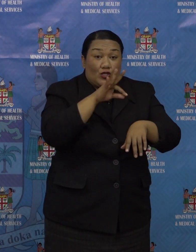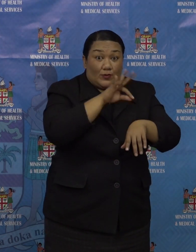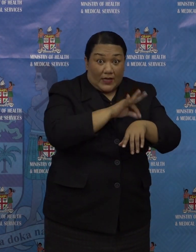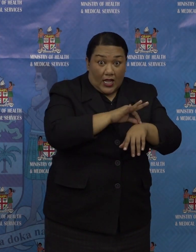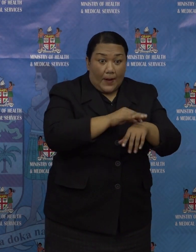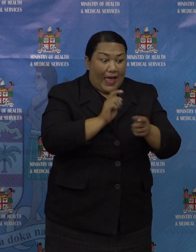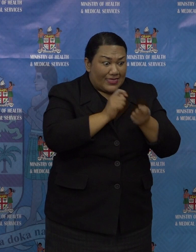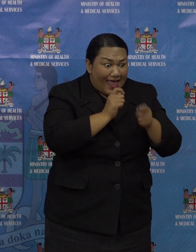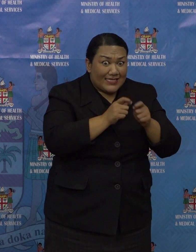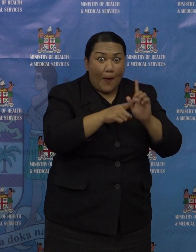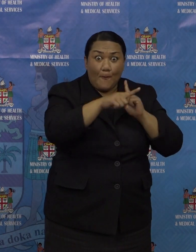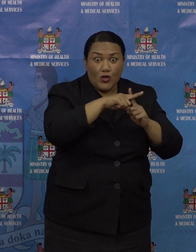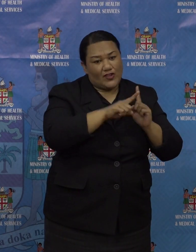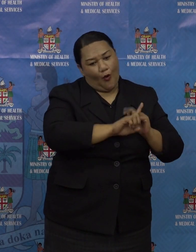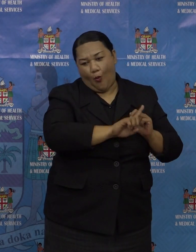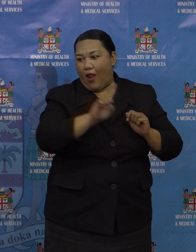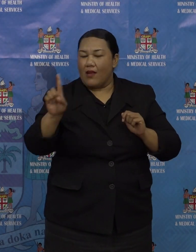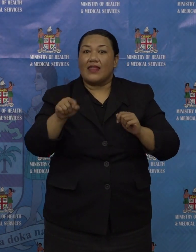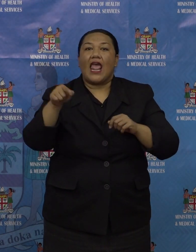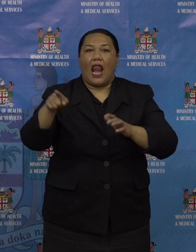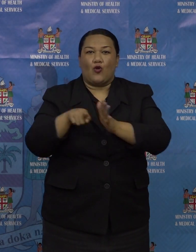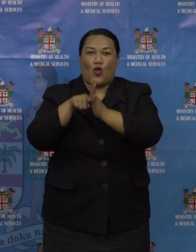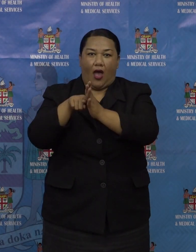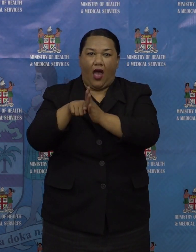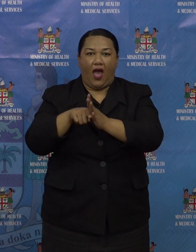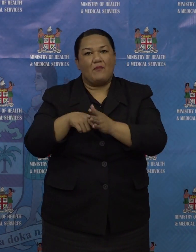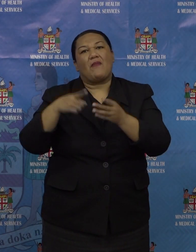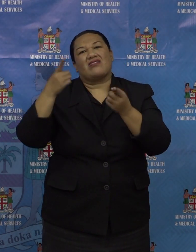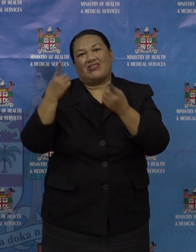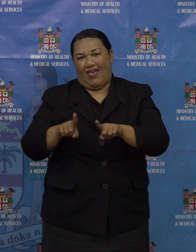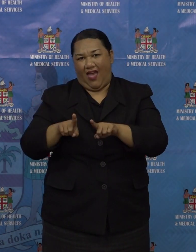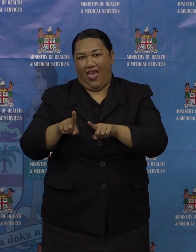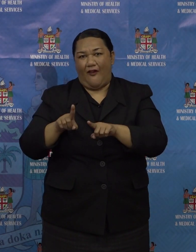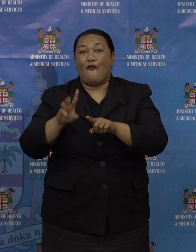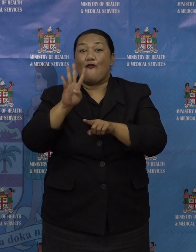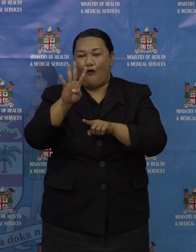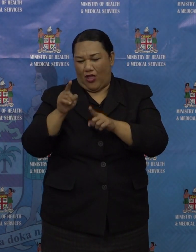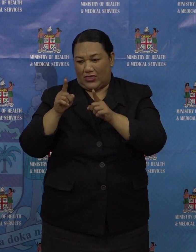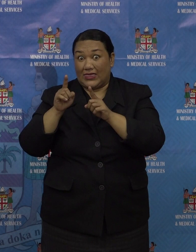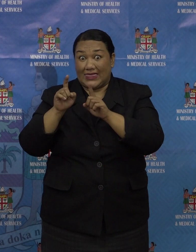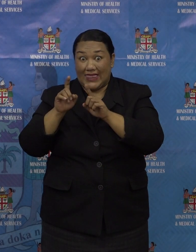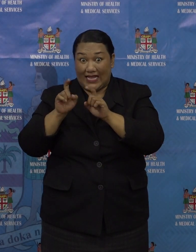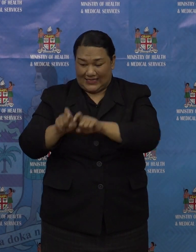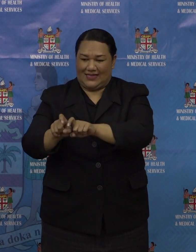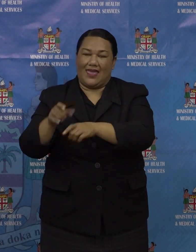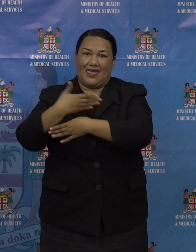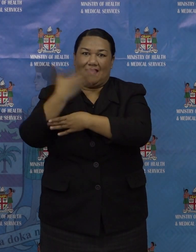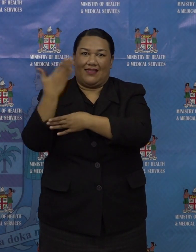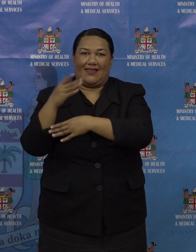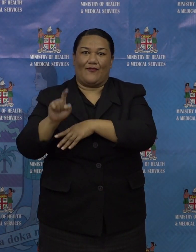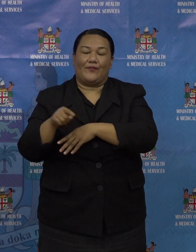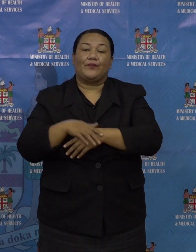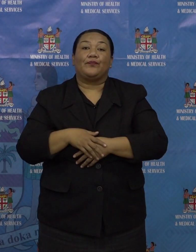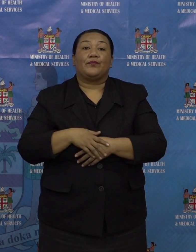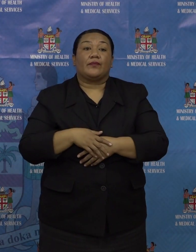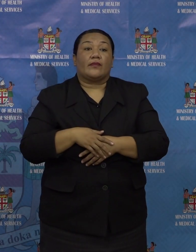positive for COVID-19. He died 4 days after admission on the 8th of August. He had received the